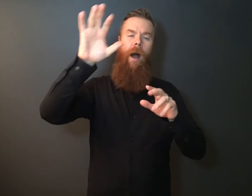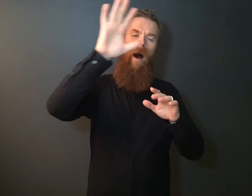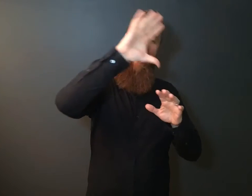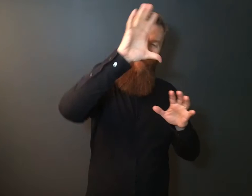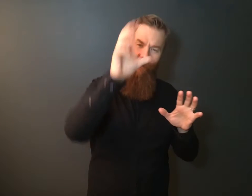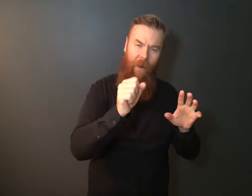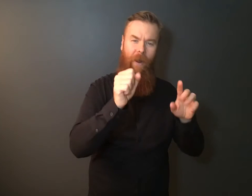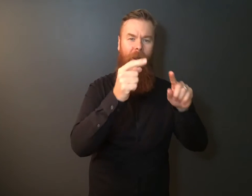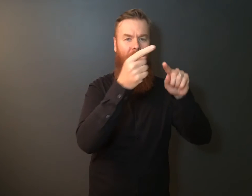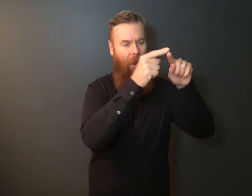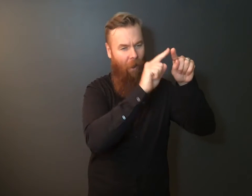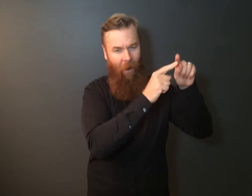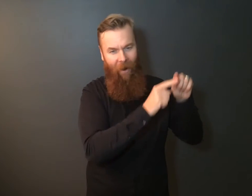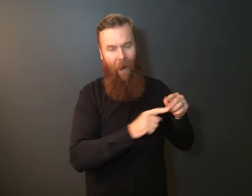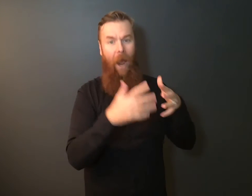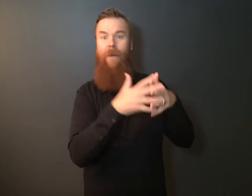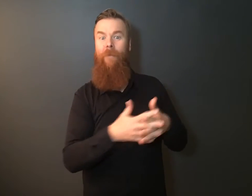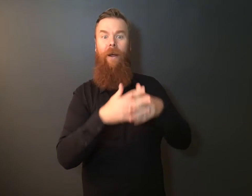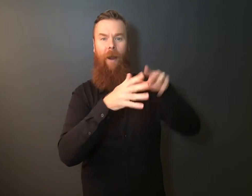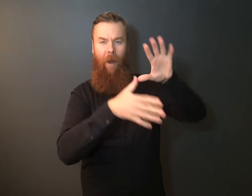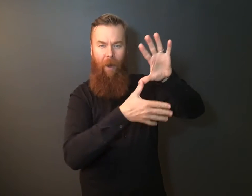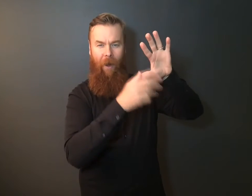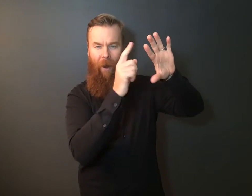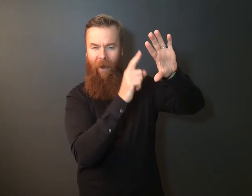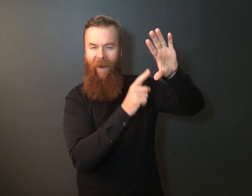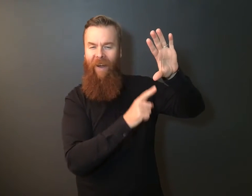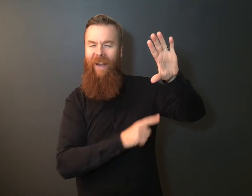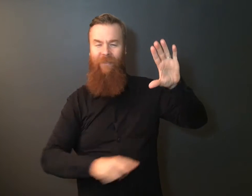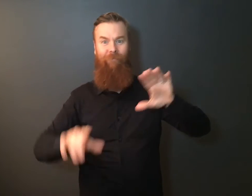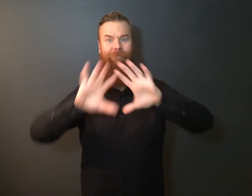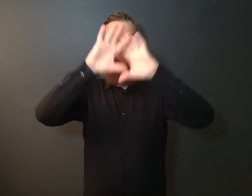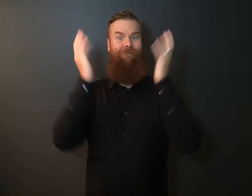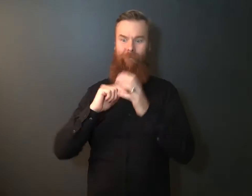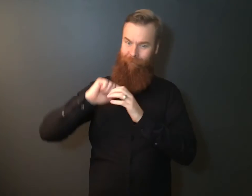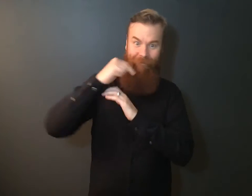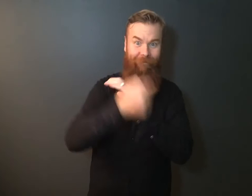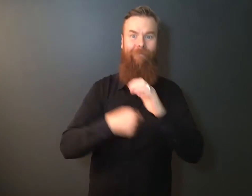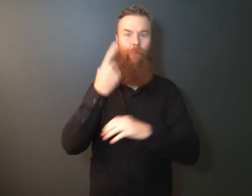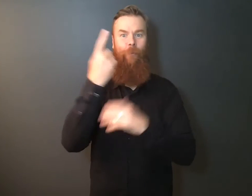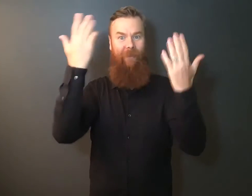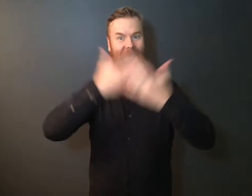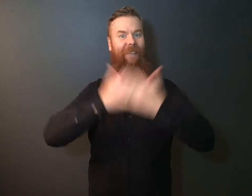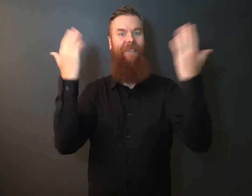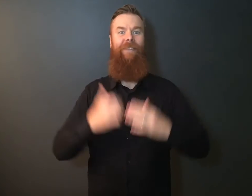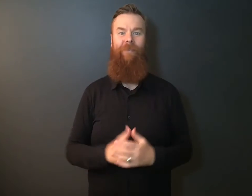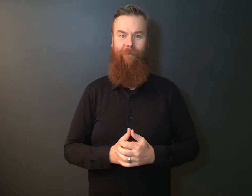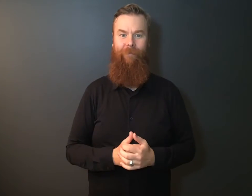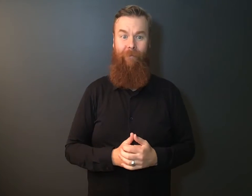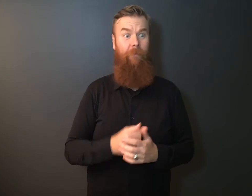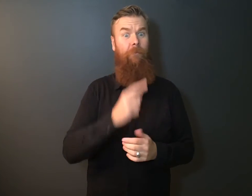Americas. Each region has been discussing, choosing, preparing their session where